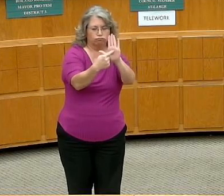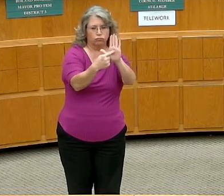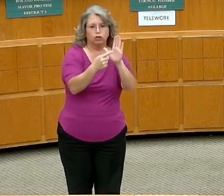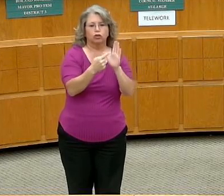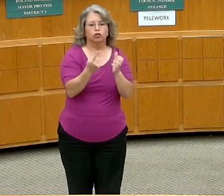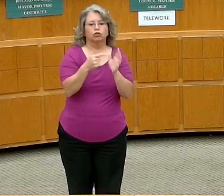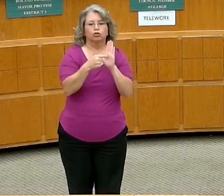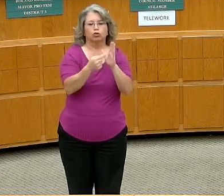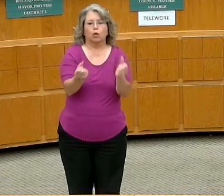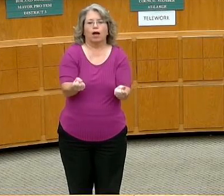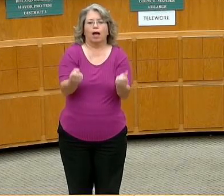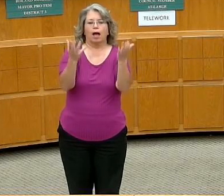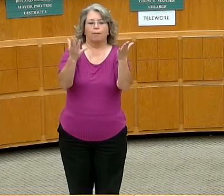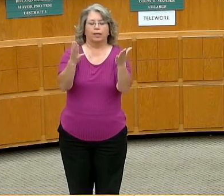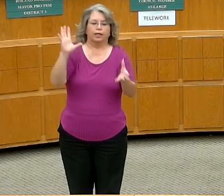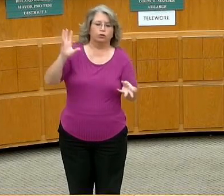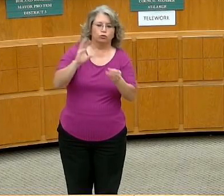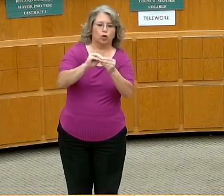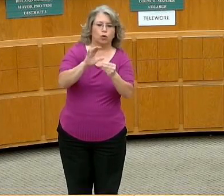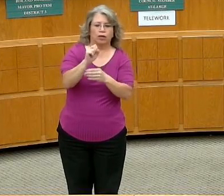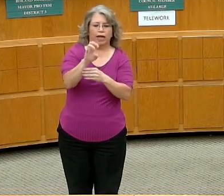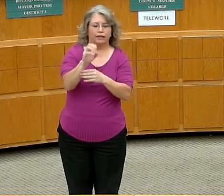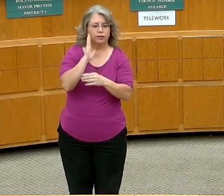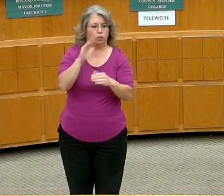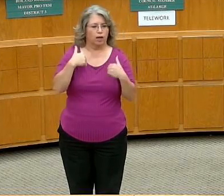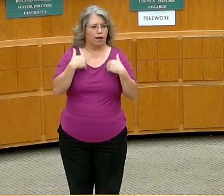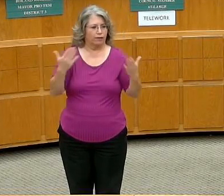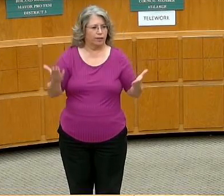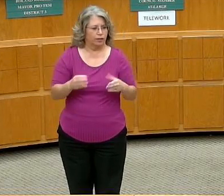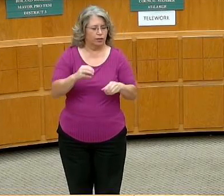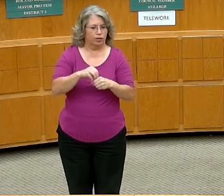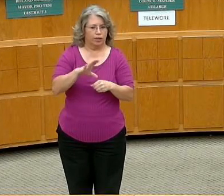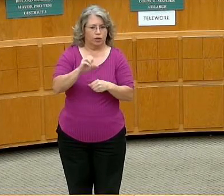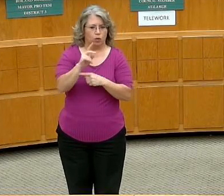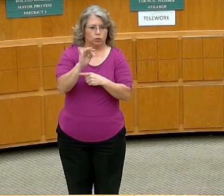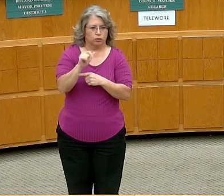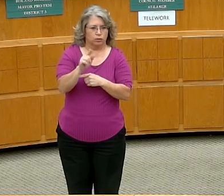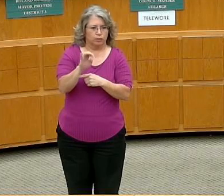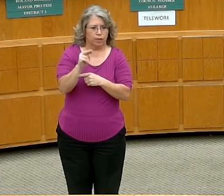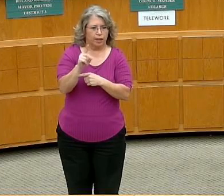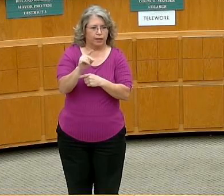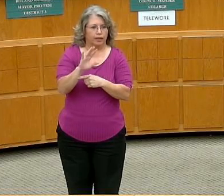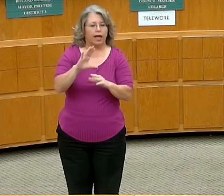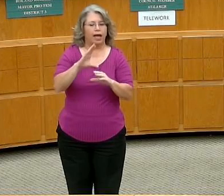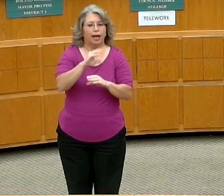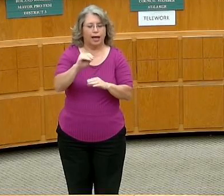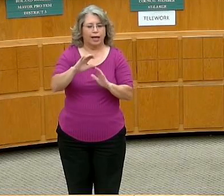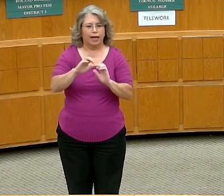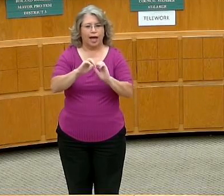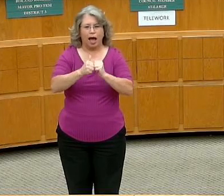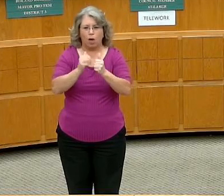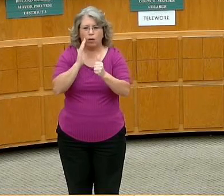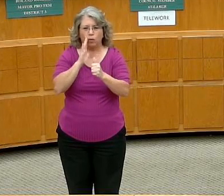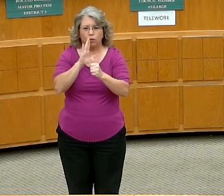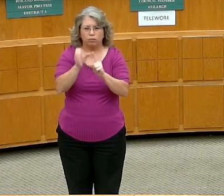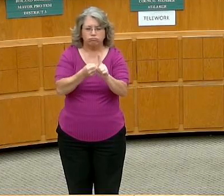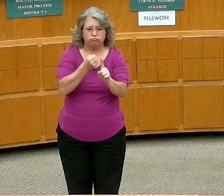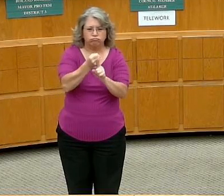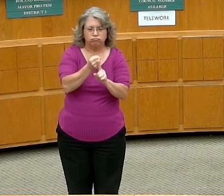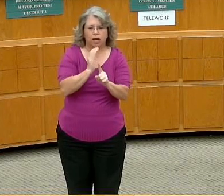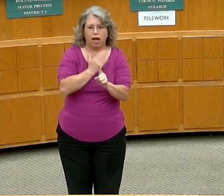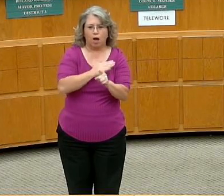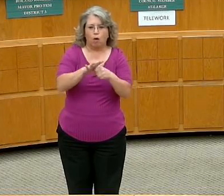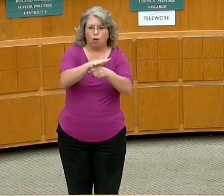the coastal bend and the impact to local hospitals, and to show why to the